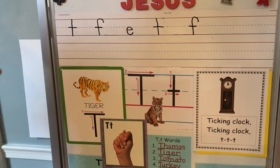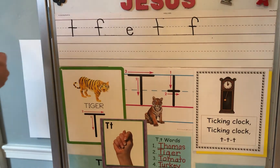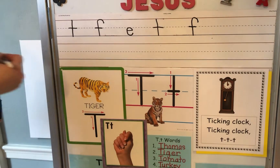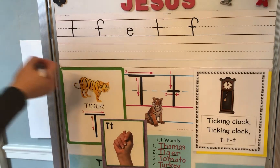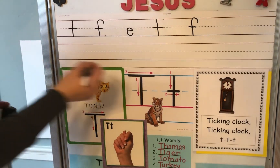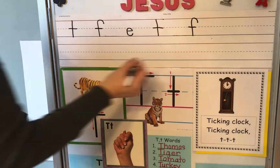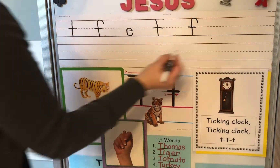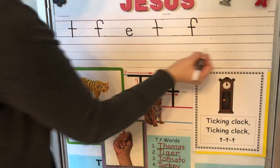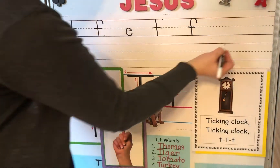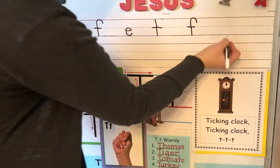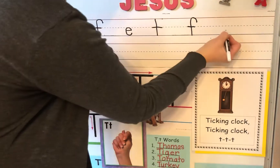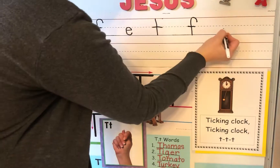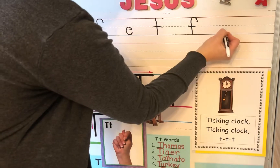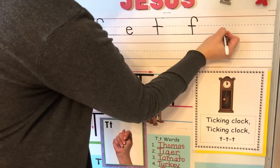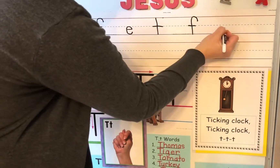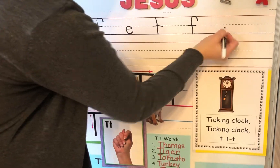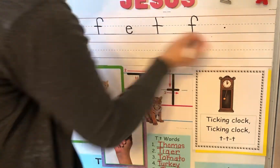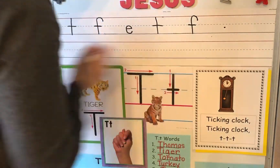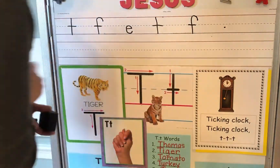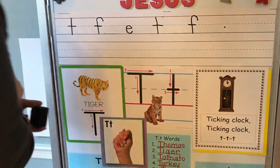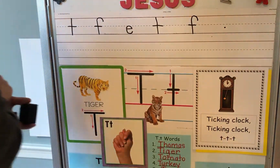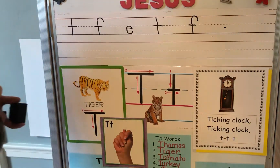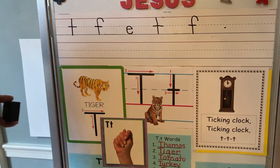And lowercase e, starting point,